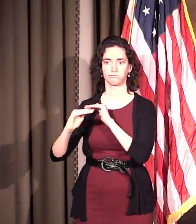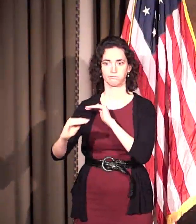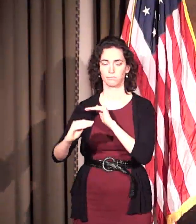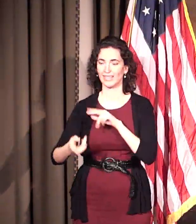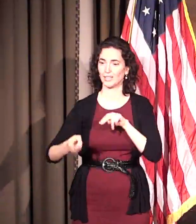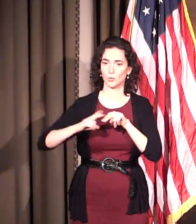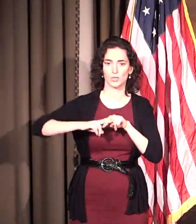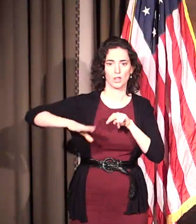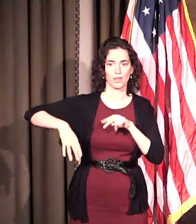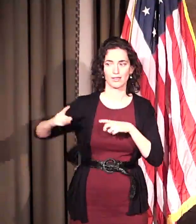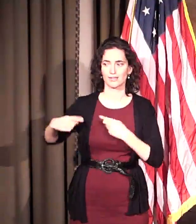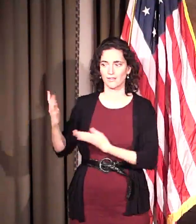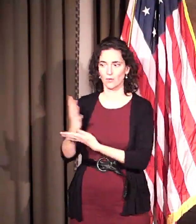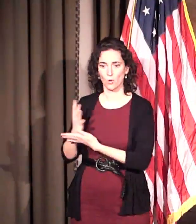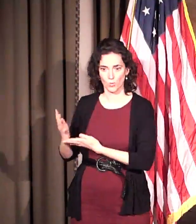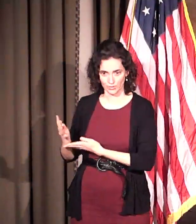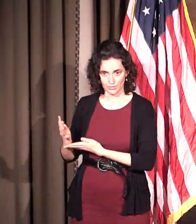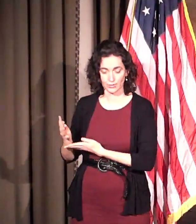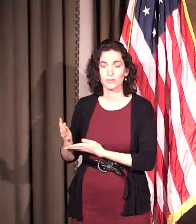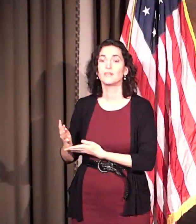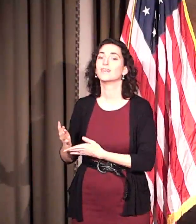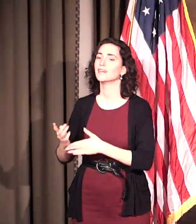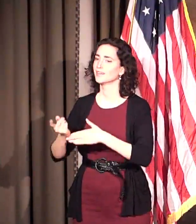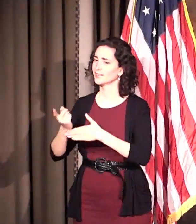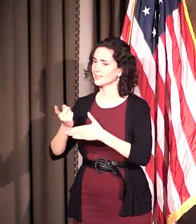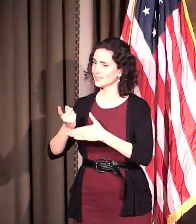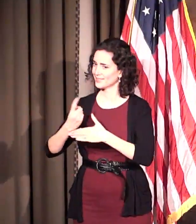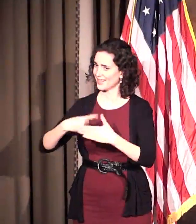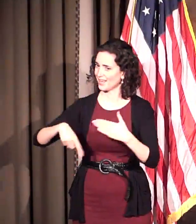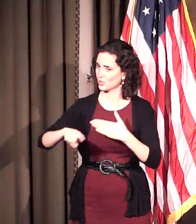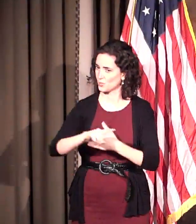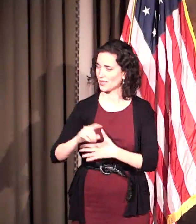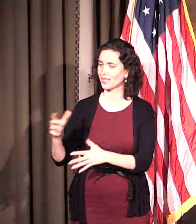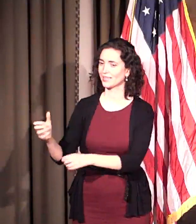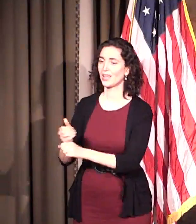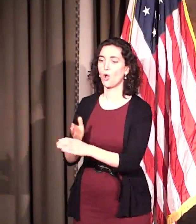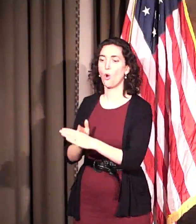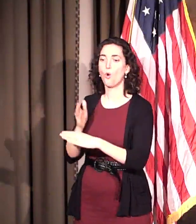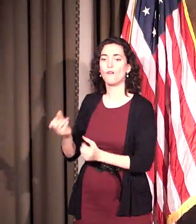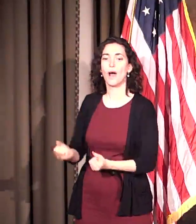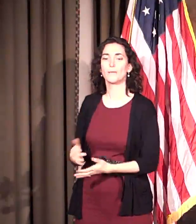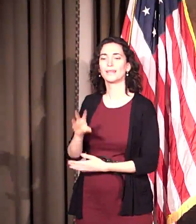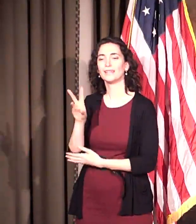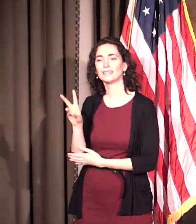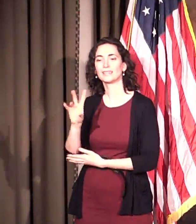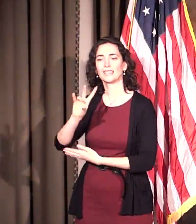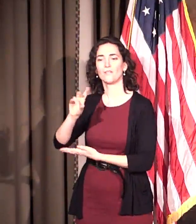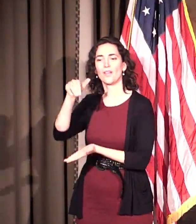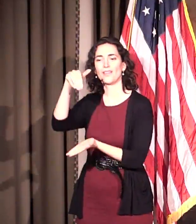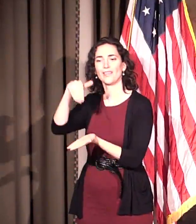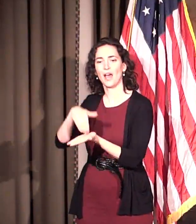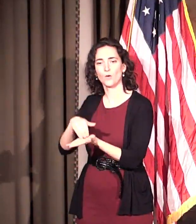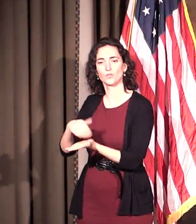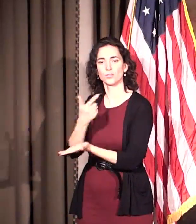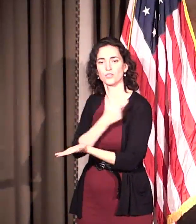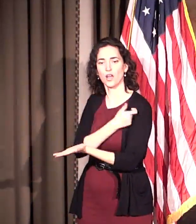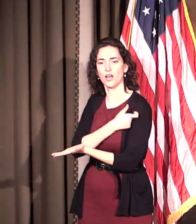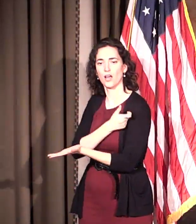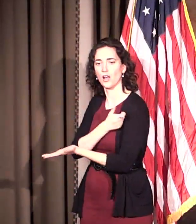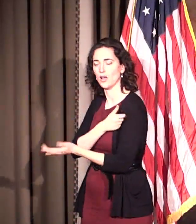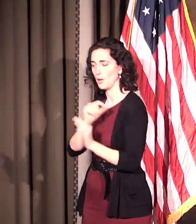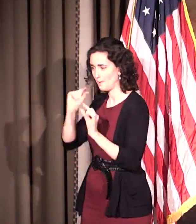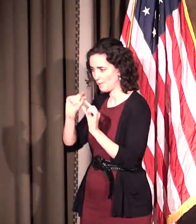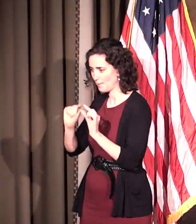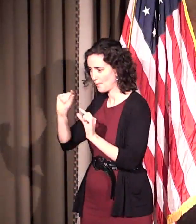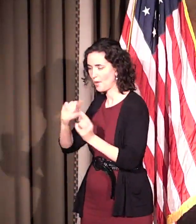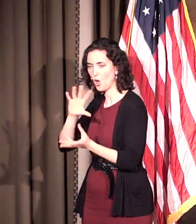receiving. We will get over 67,000 doses for